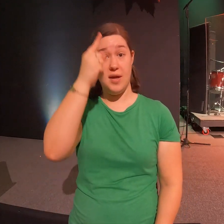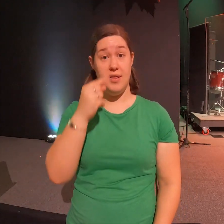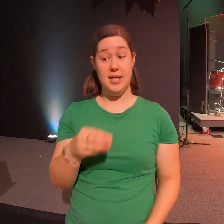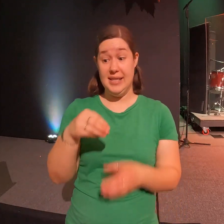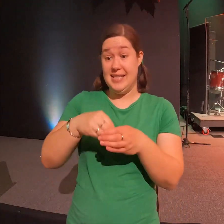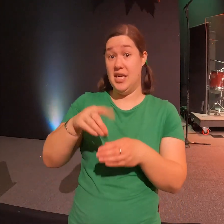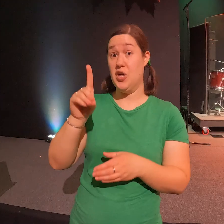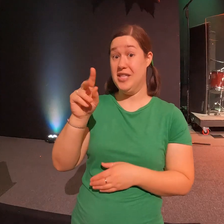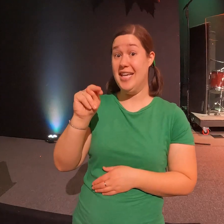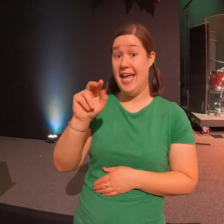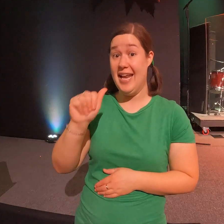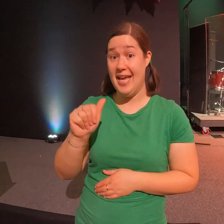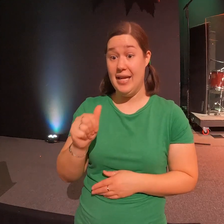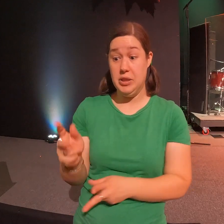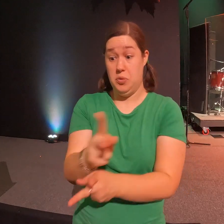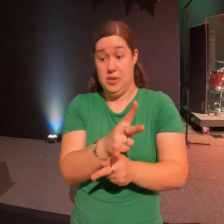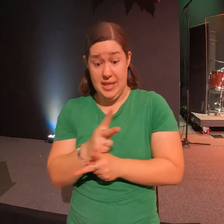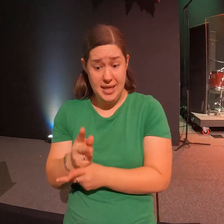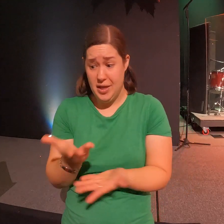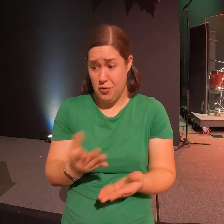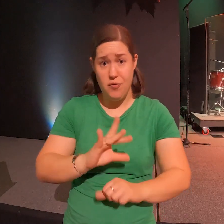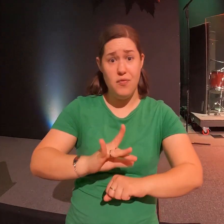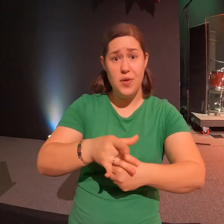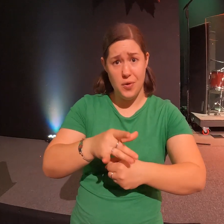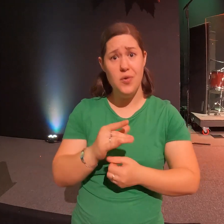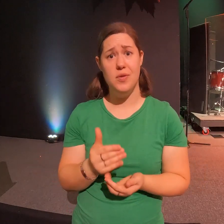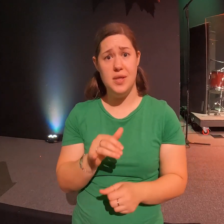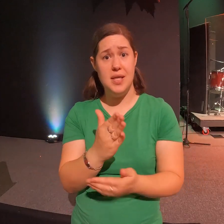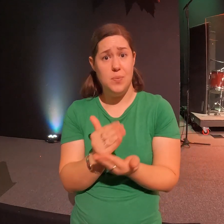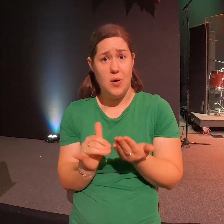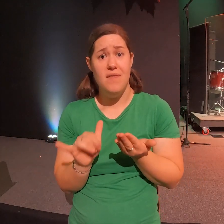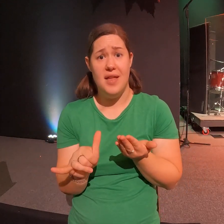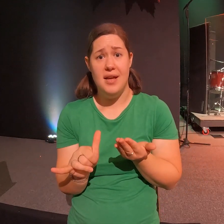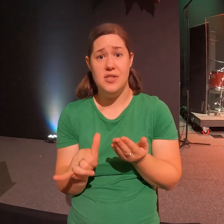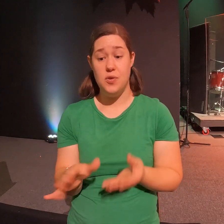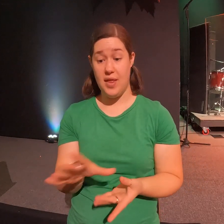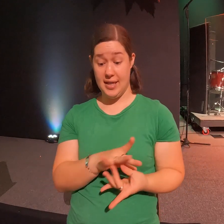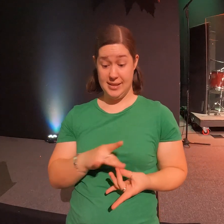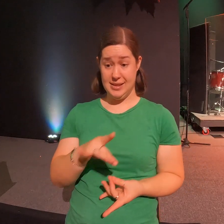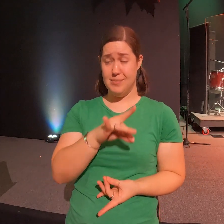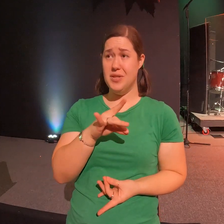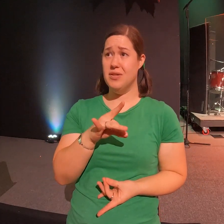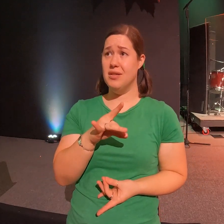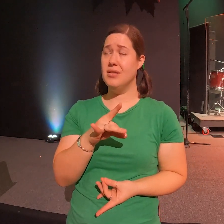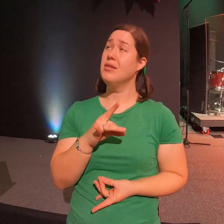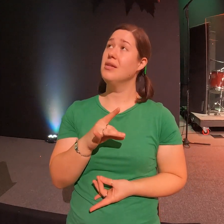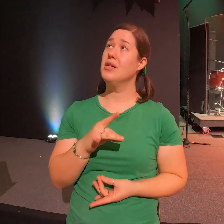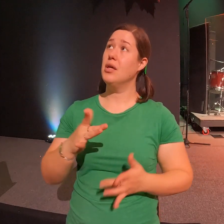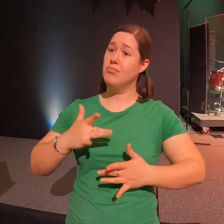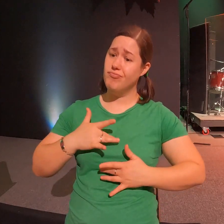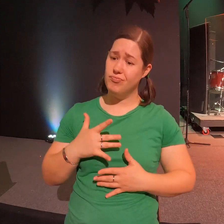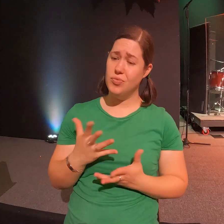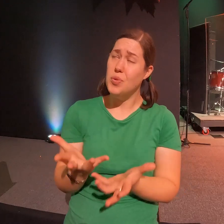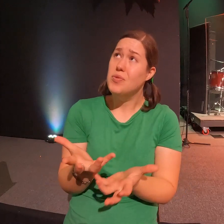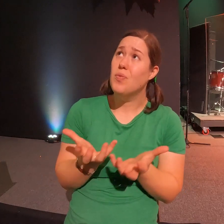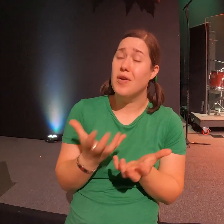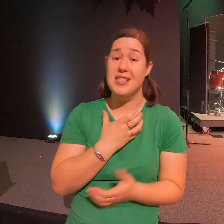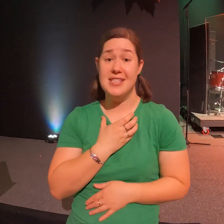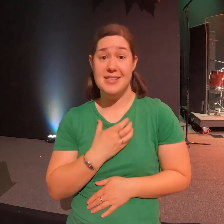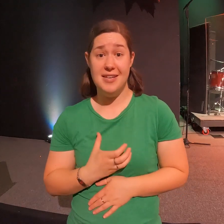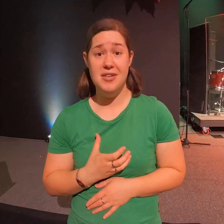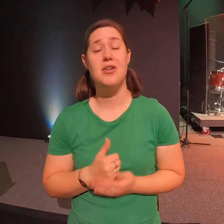That spirit of caring comes from God's heart. It's what gives us the desire to care for